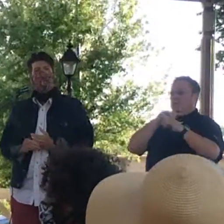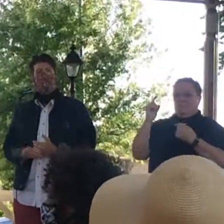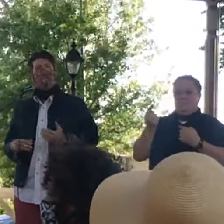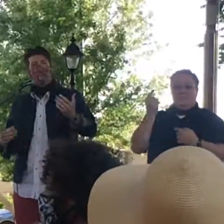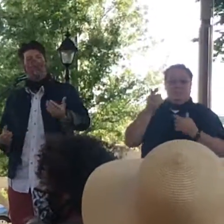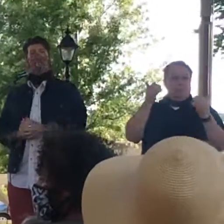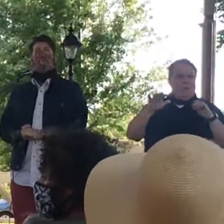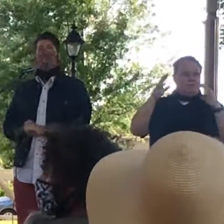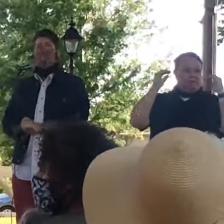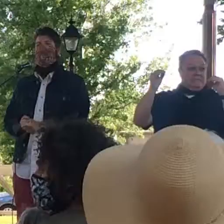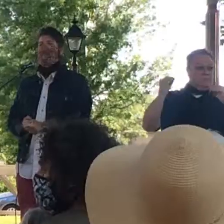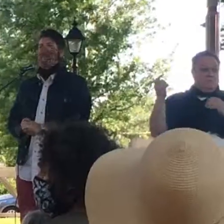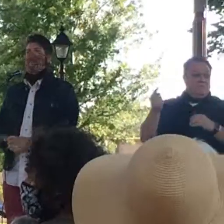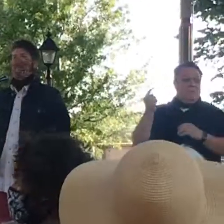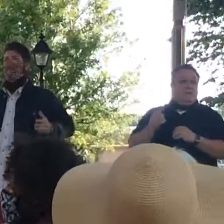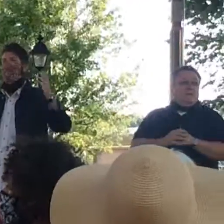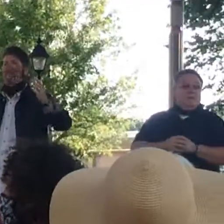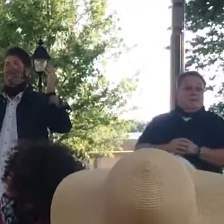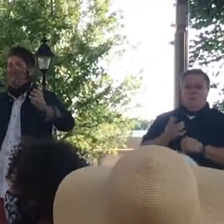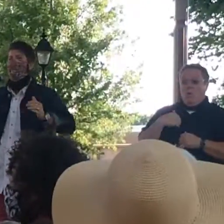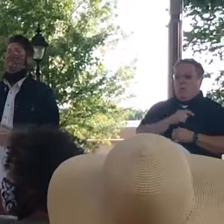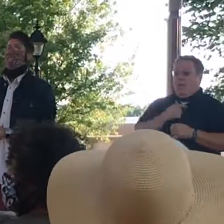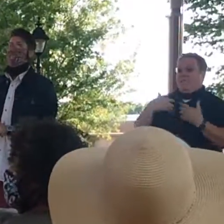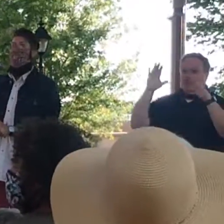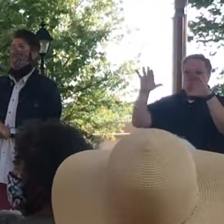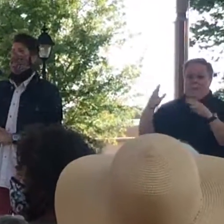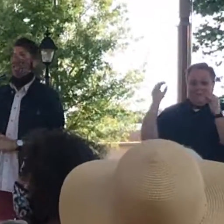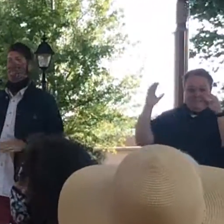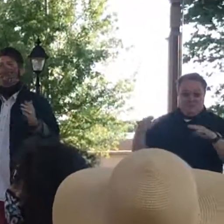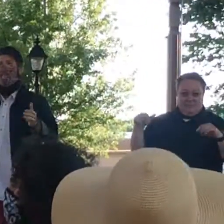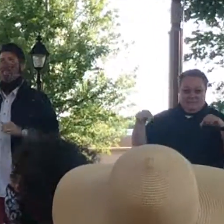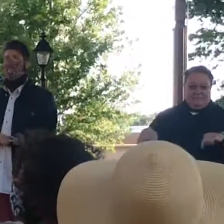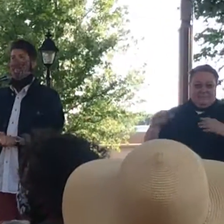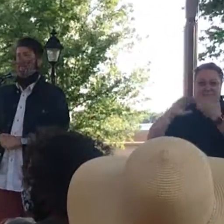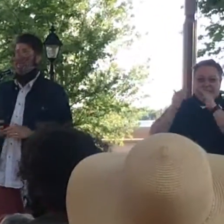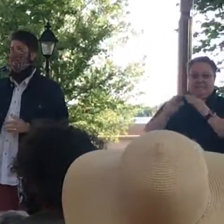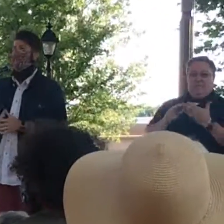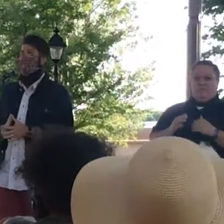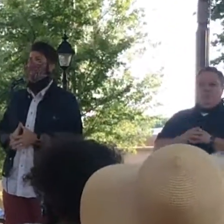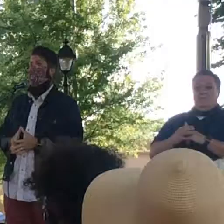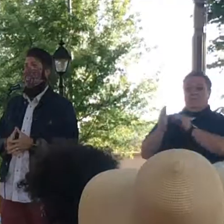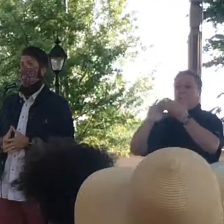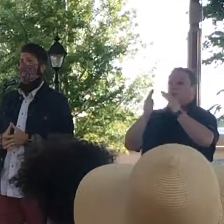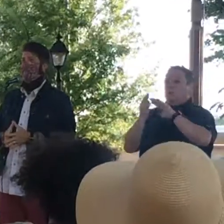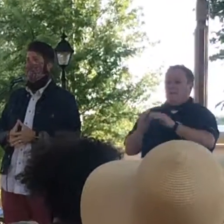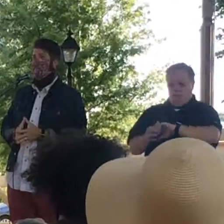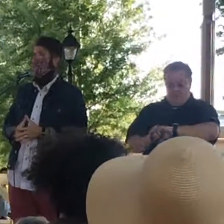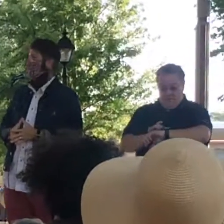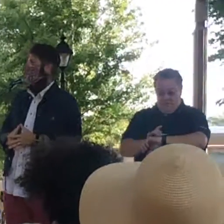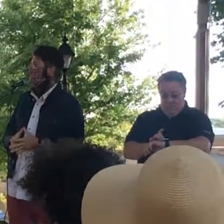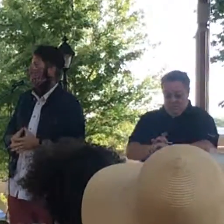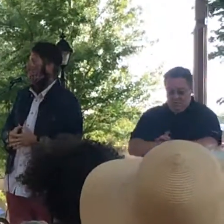is trying to teach you something, right? We have great teachers here in this school, in this city, and in this community.